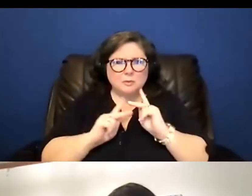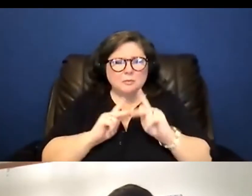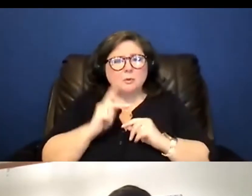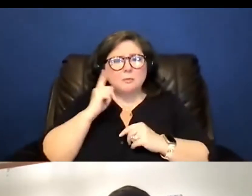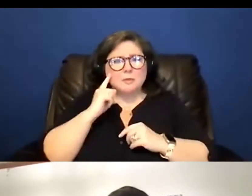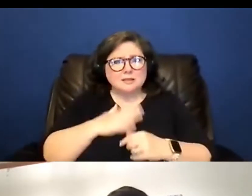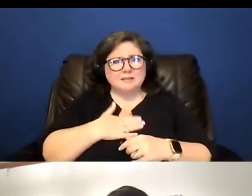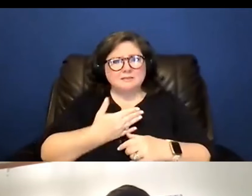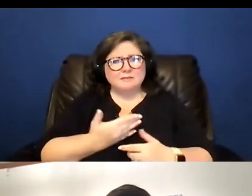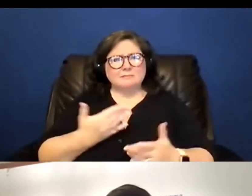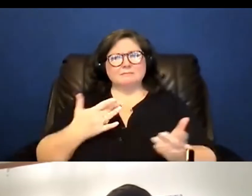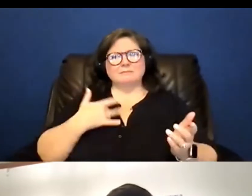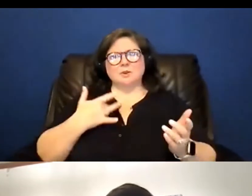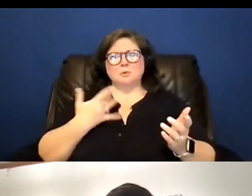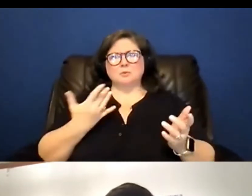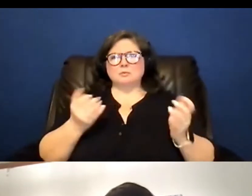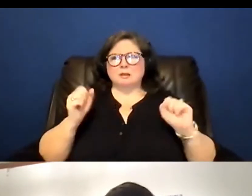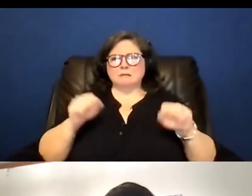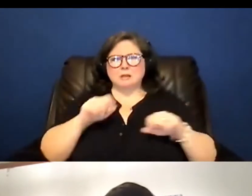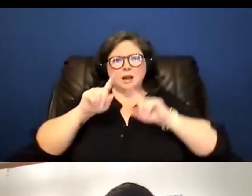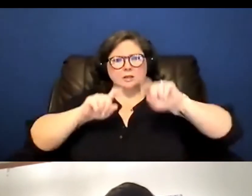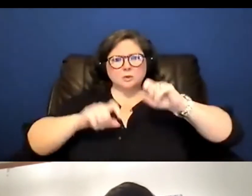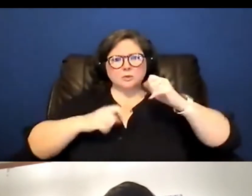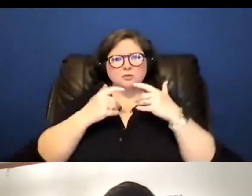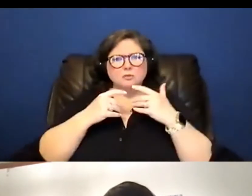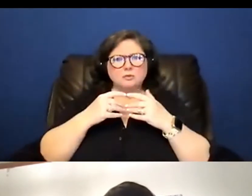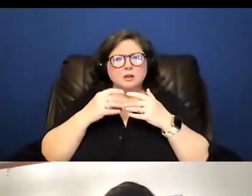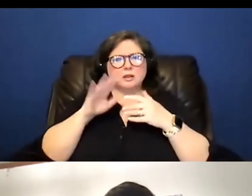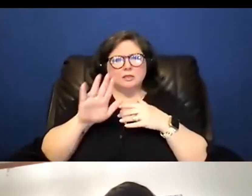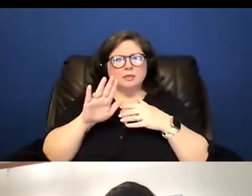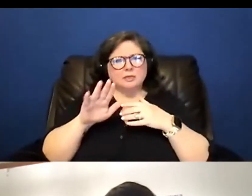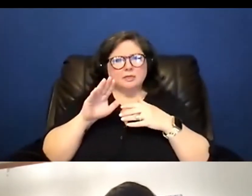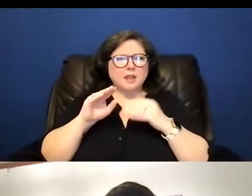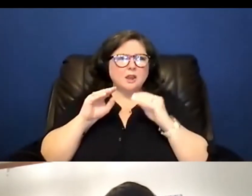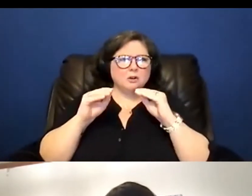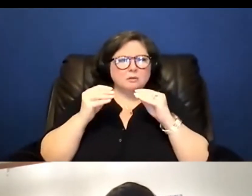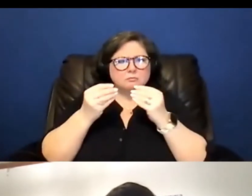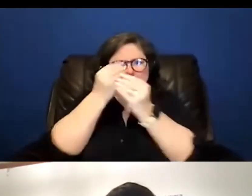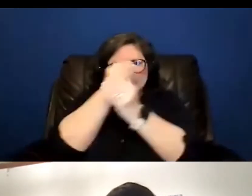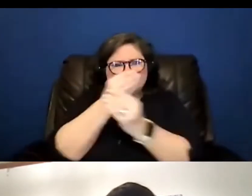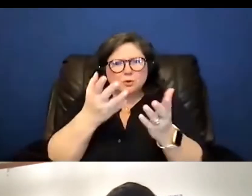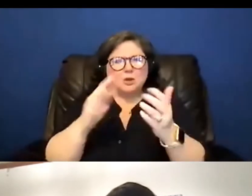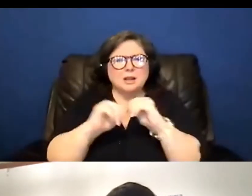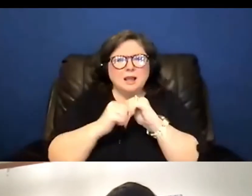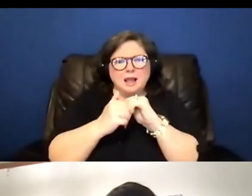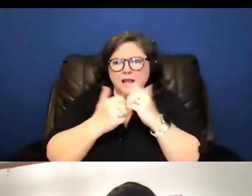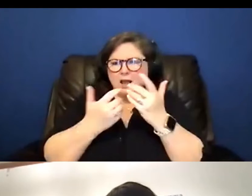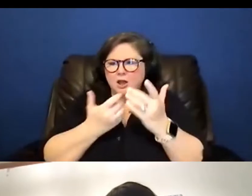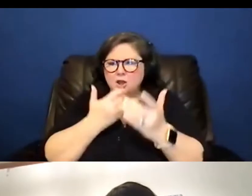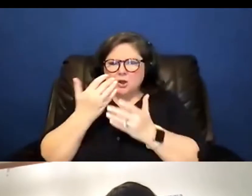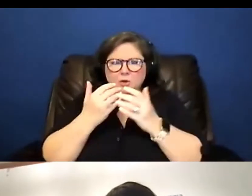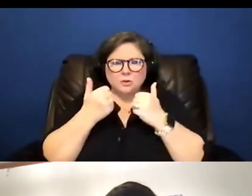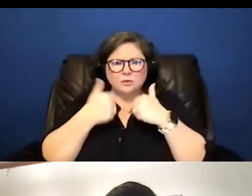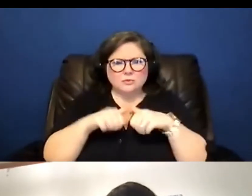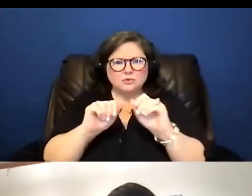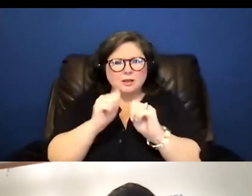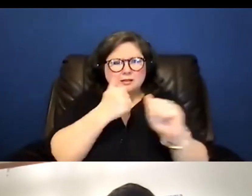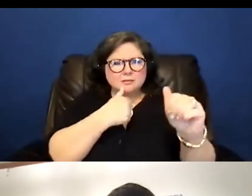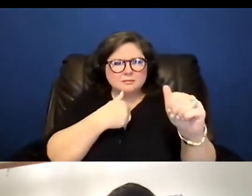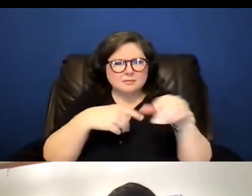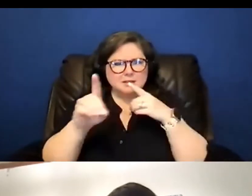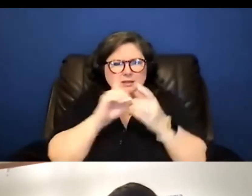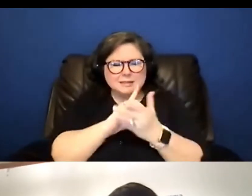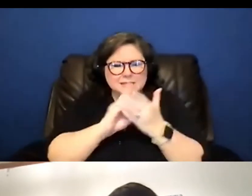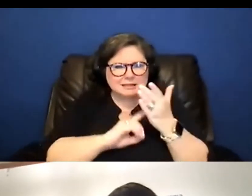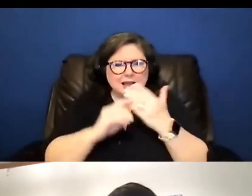their input about how the trial is designed and all of that is taken into consideration. And I think that gives people more confidence. I think